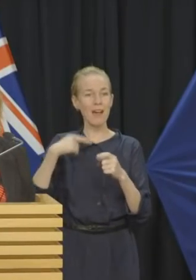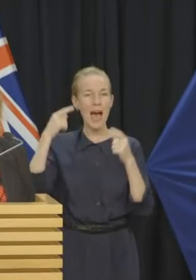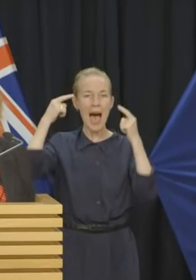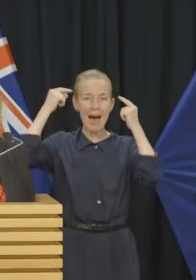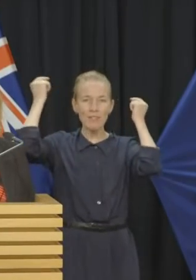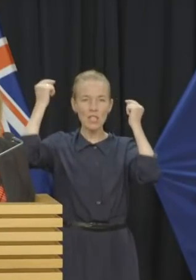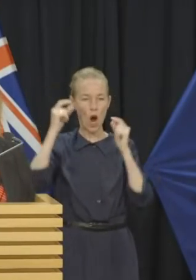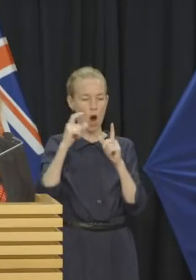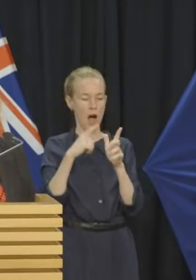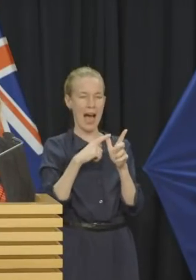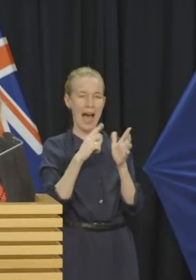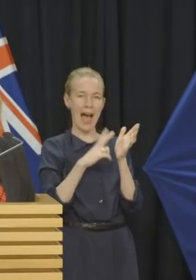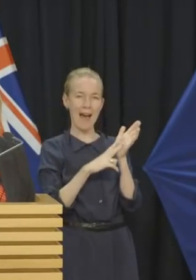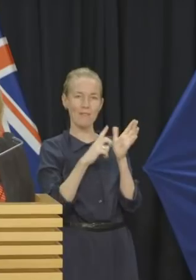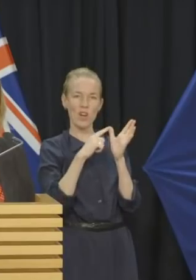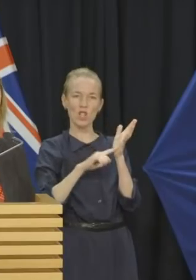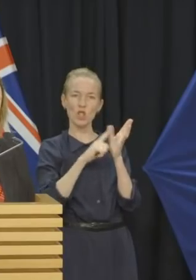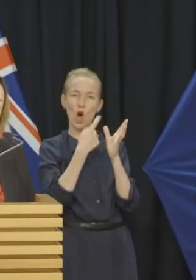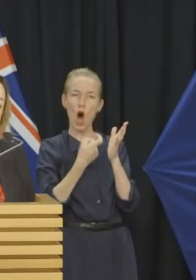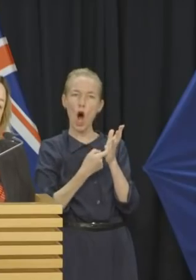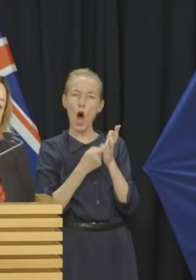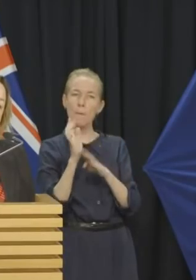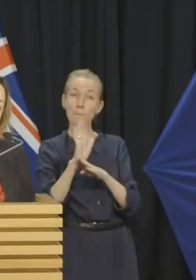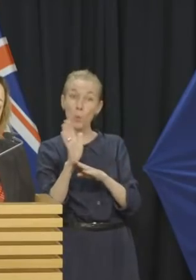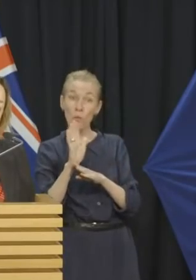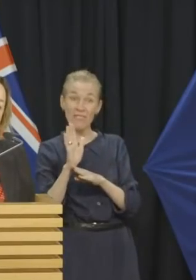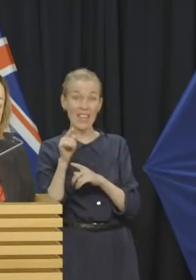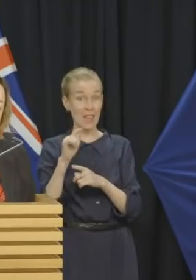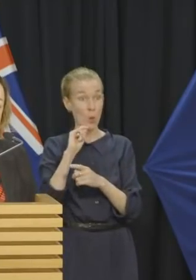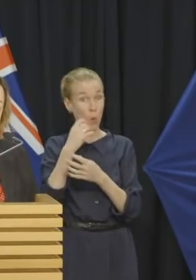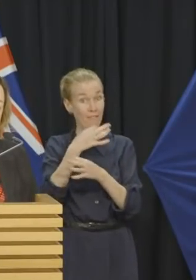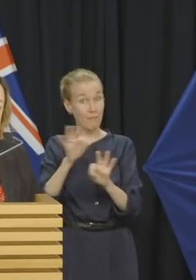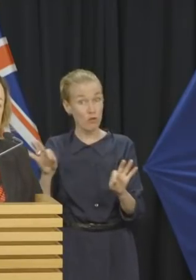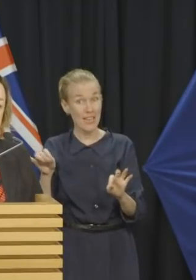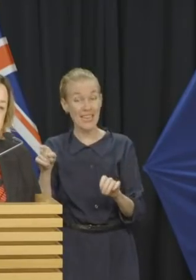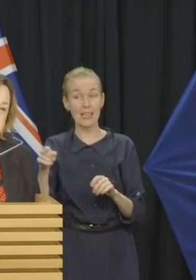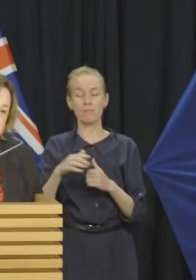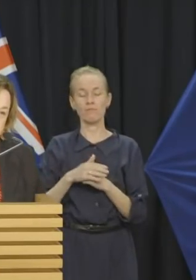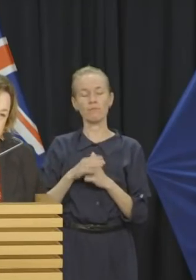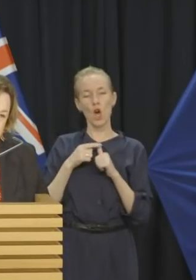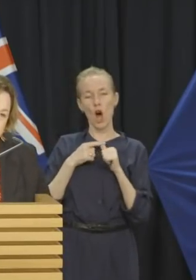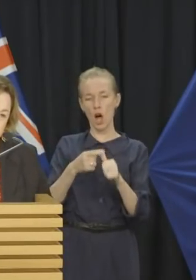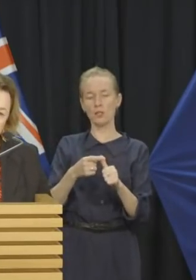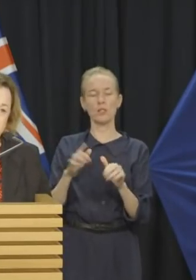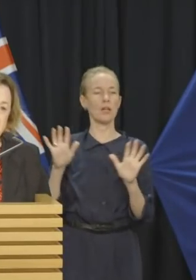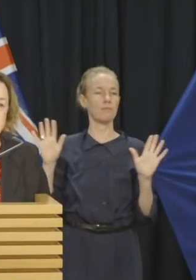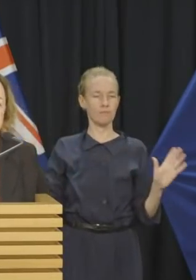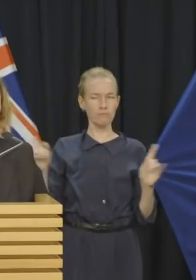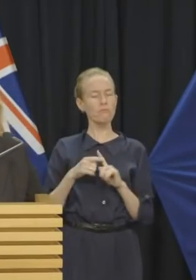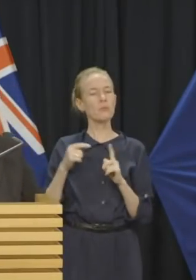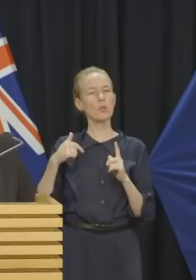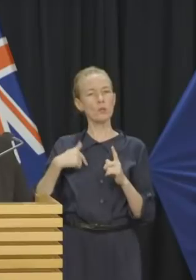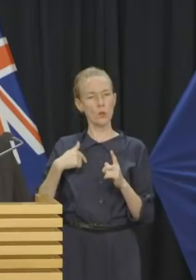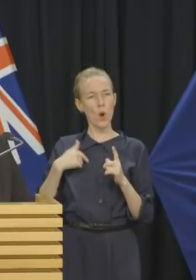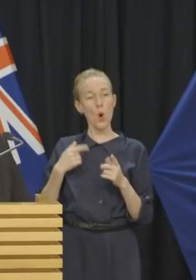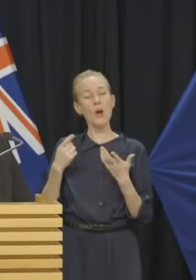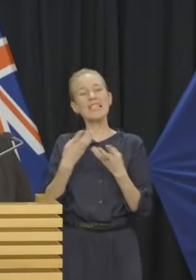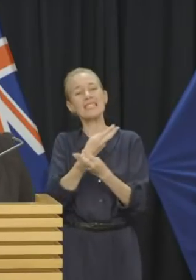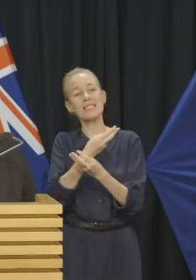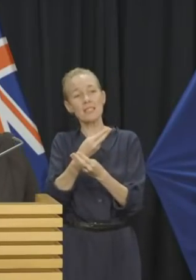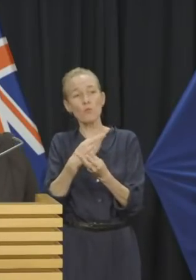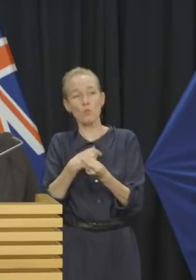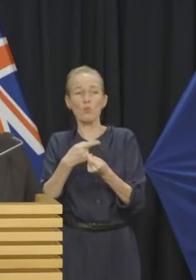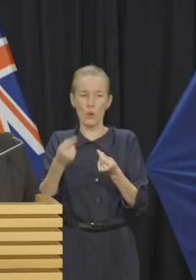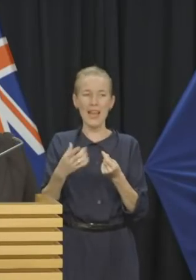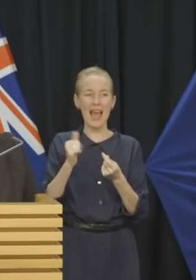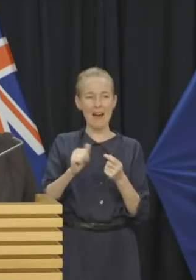a framework that does actually allow us to charge citizens and permanent residents as well. And